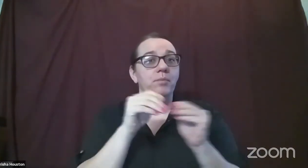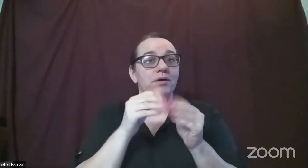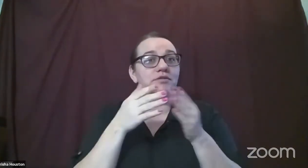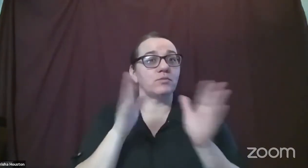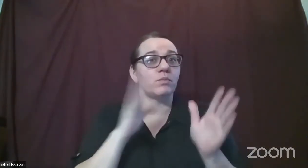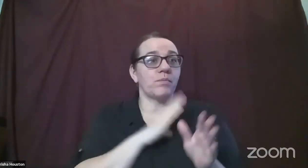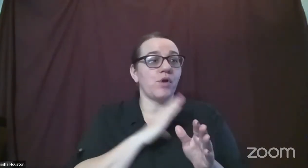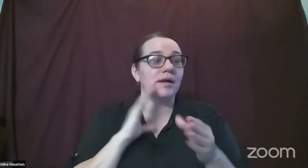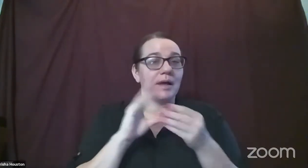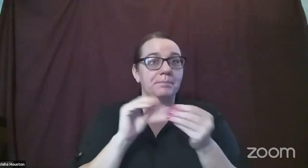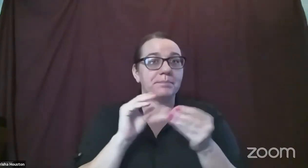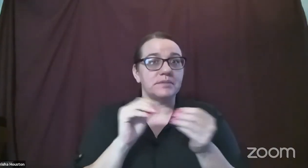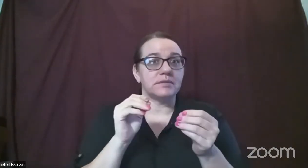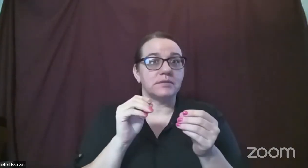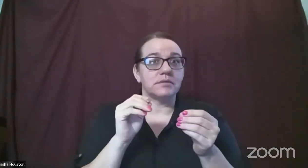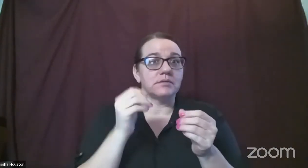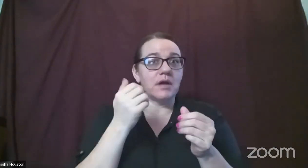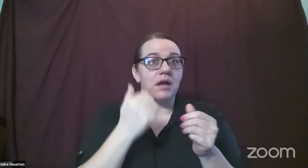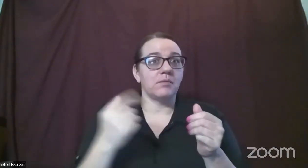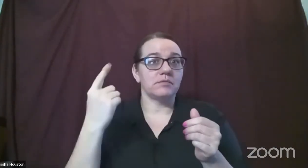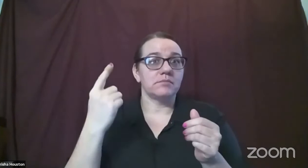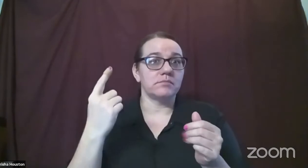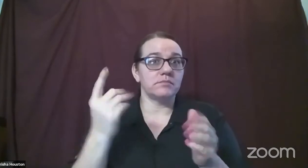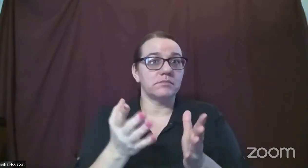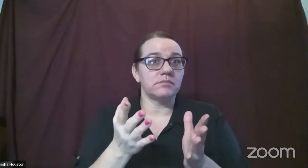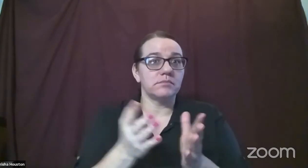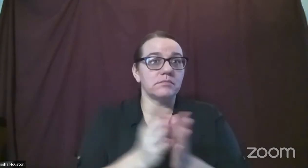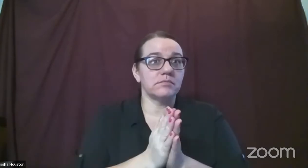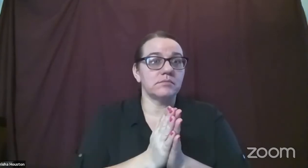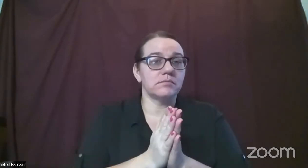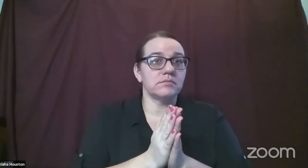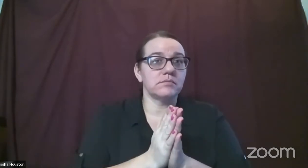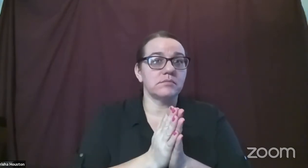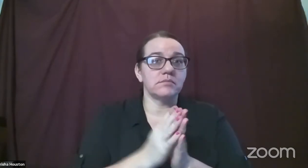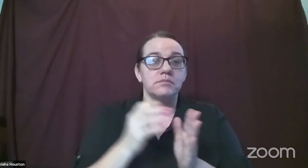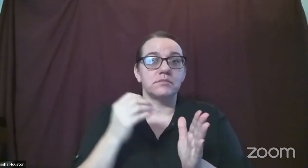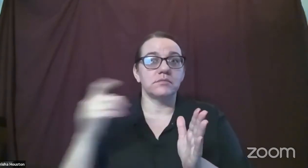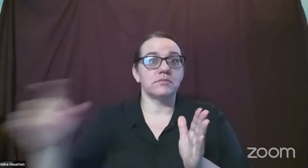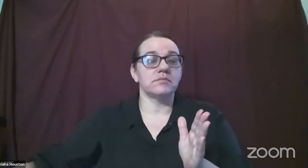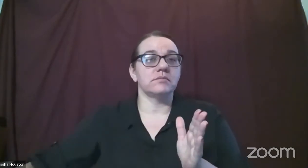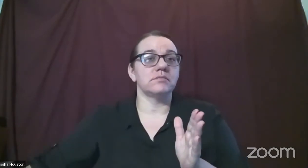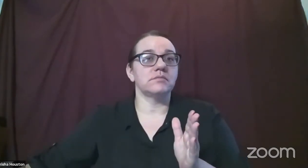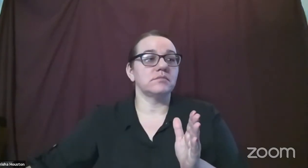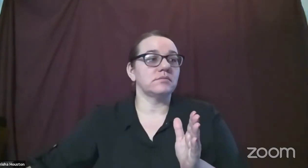Okay, are there any additional general board comments? Anyone?